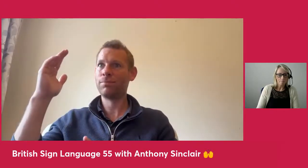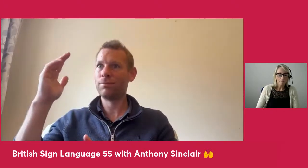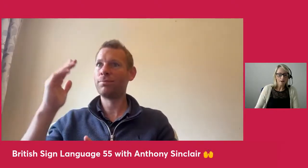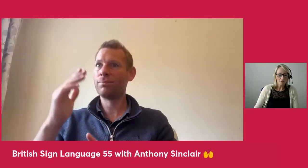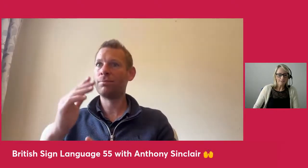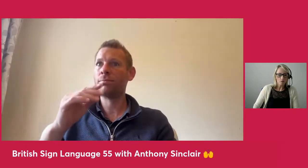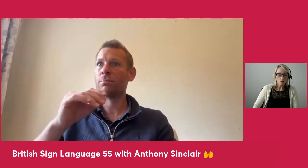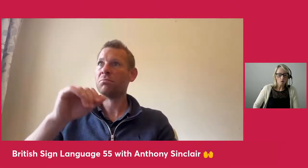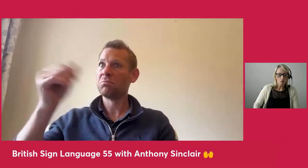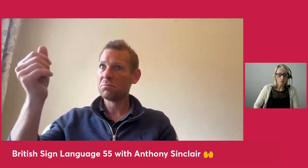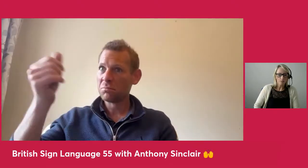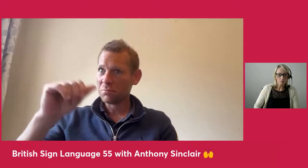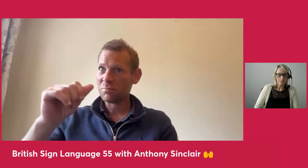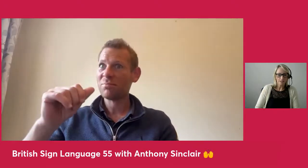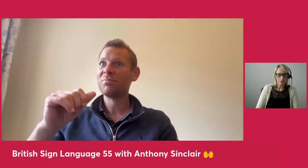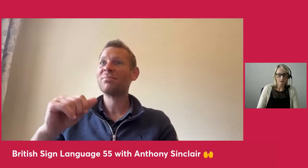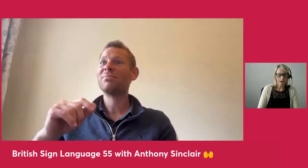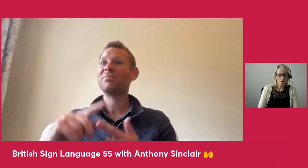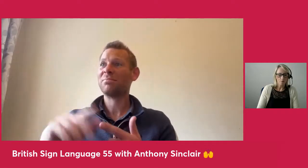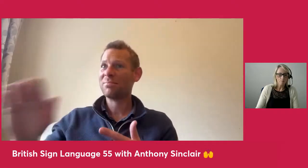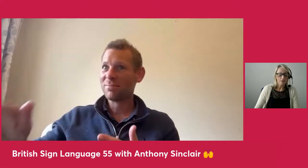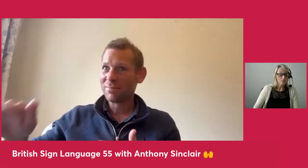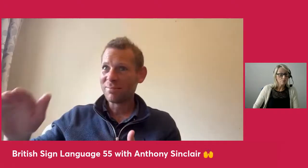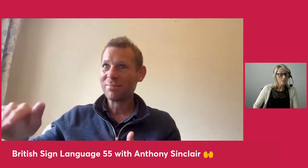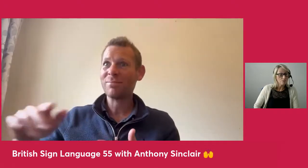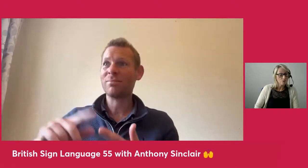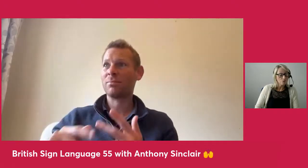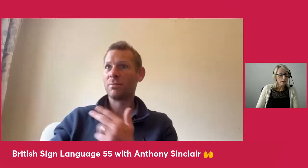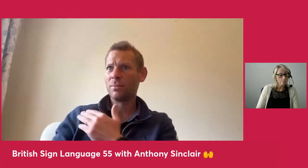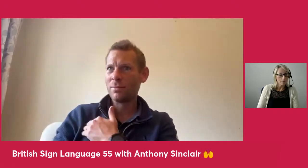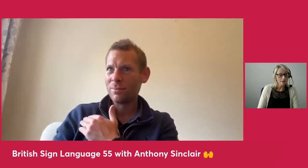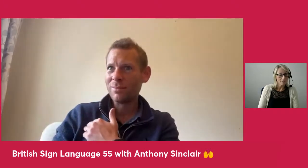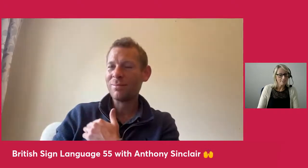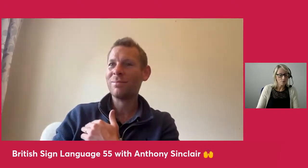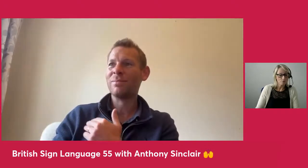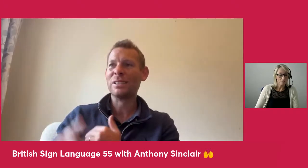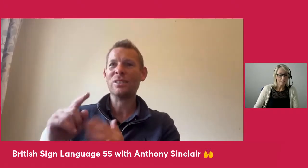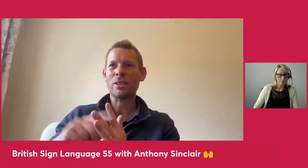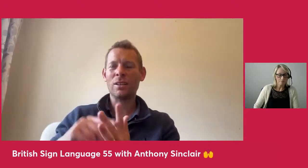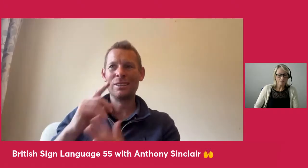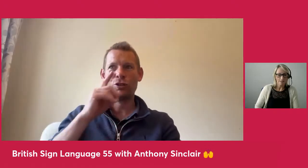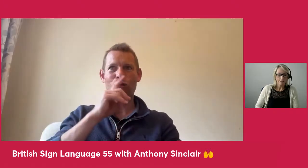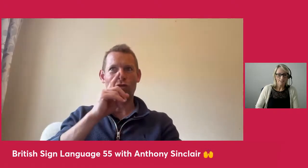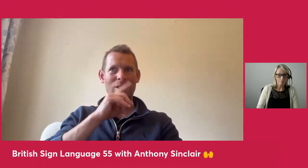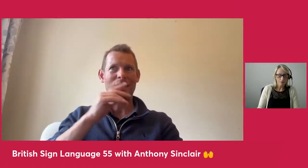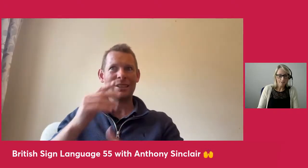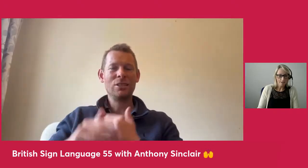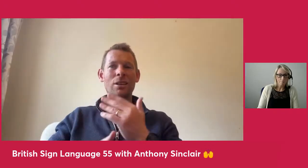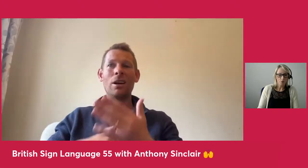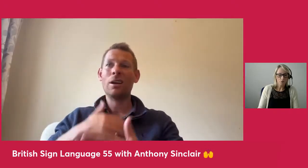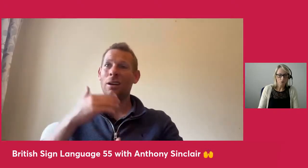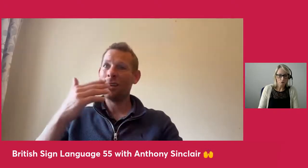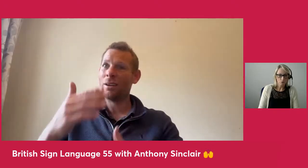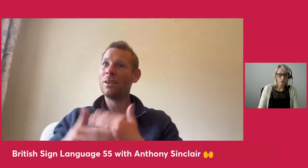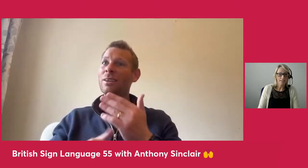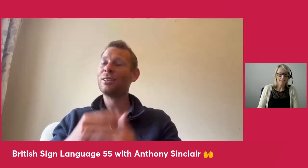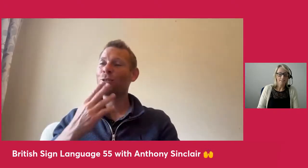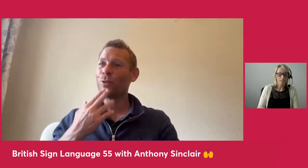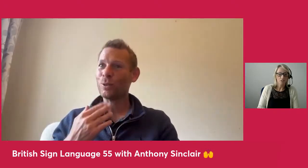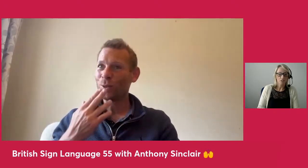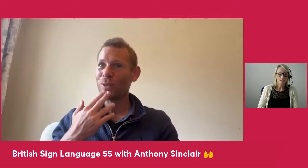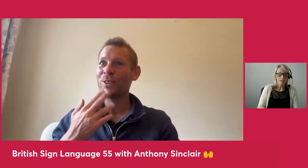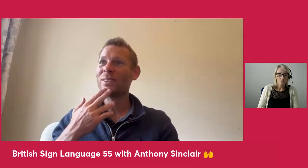big impact on this particular care home. And so they started to implement a lot of these tips, tapping the deaf person on the shoulder